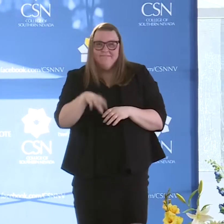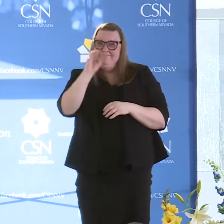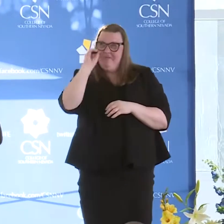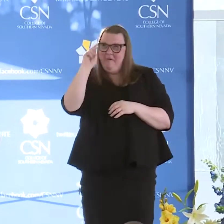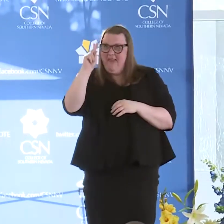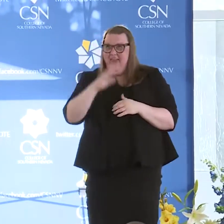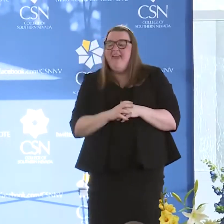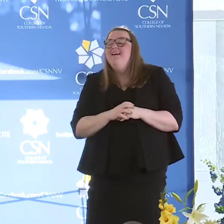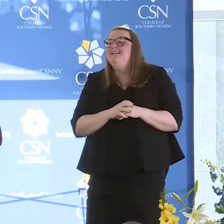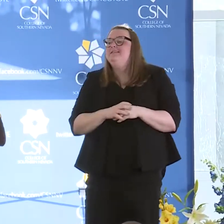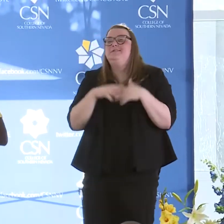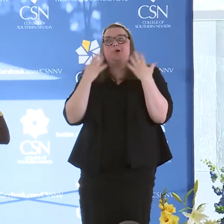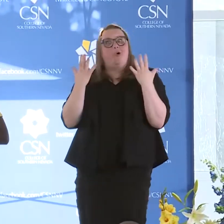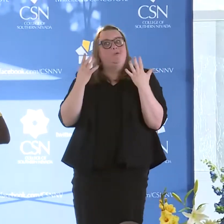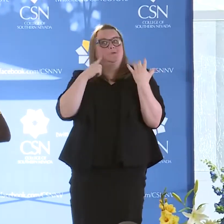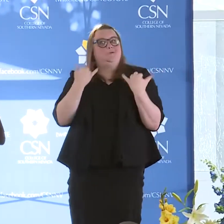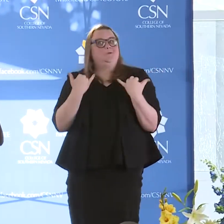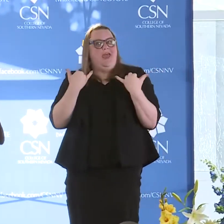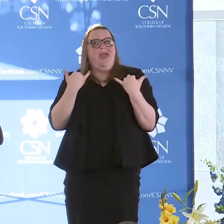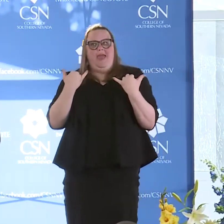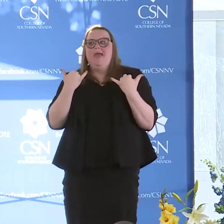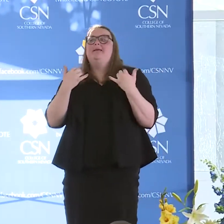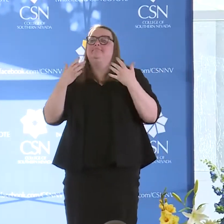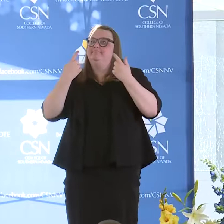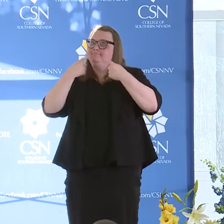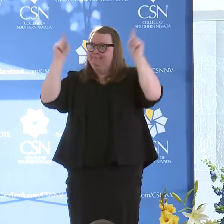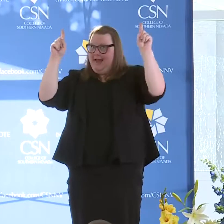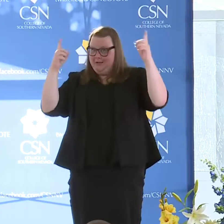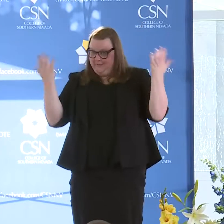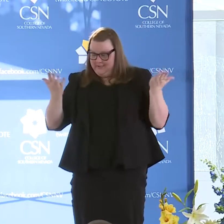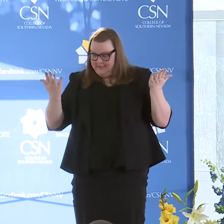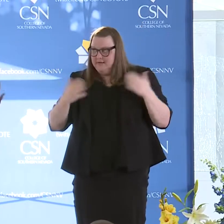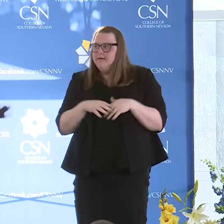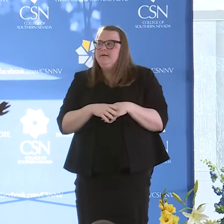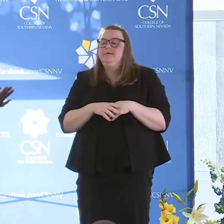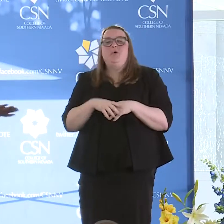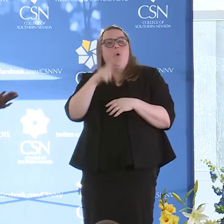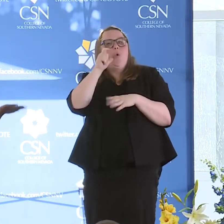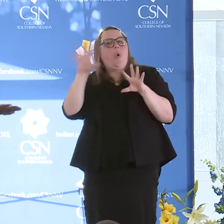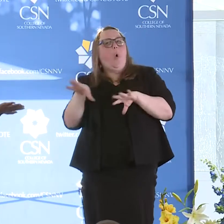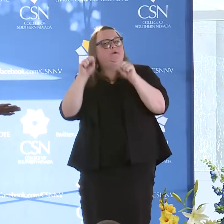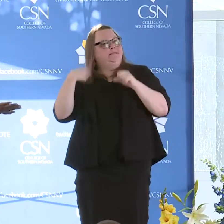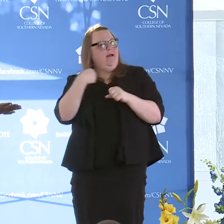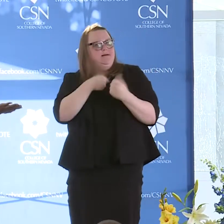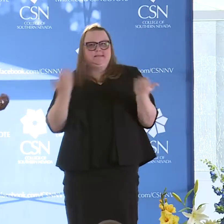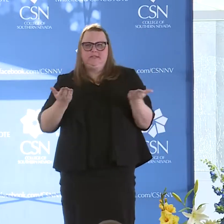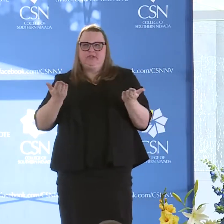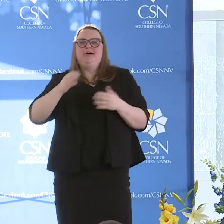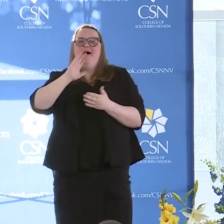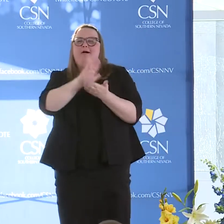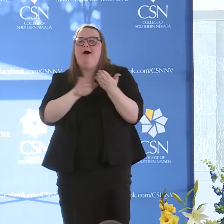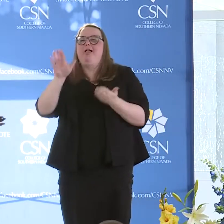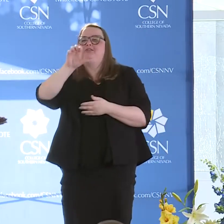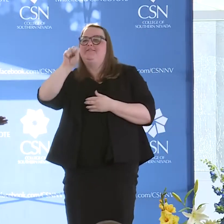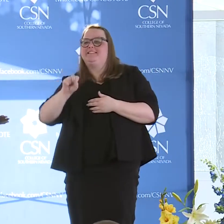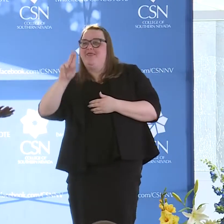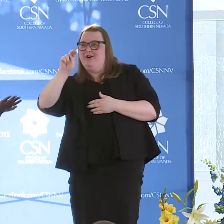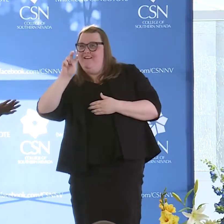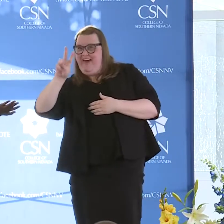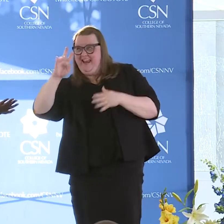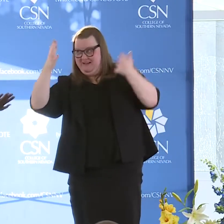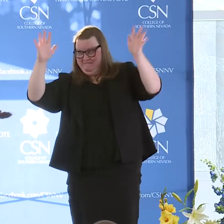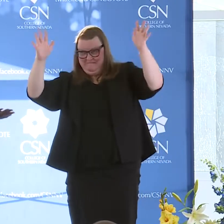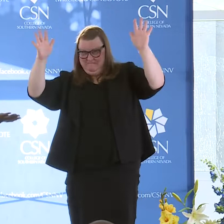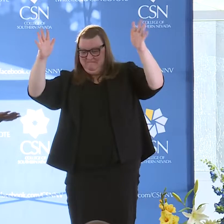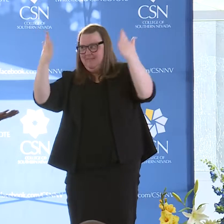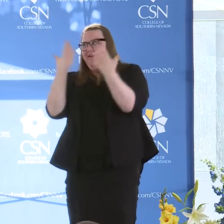Okay, so for today's live announcement, we are hosted by the College of Southern Nevada. And it's so fitting,